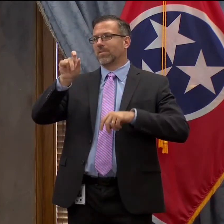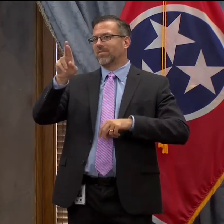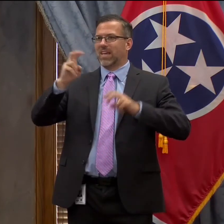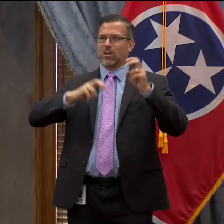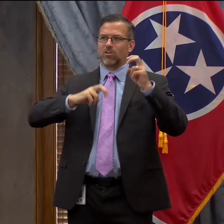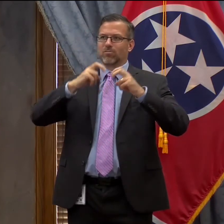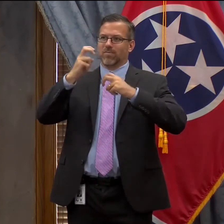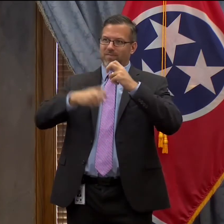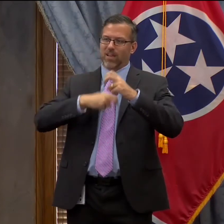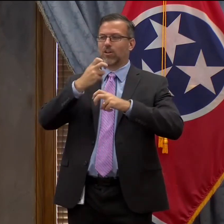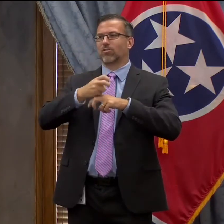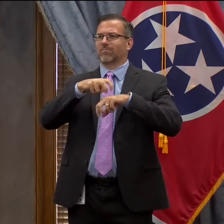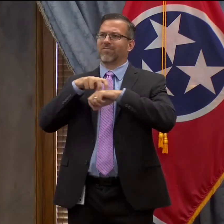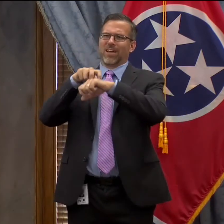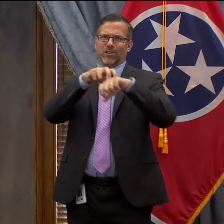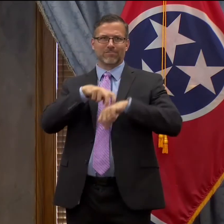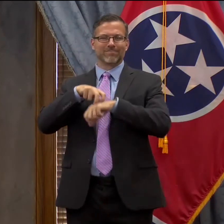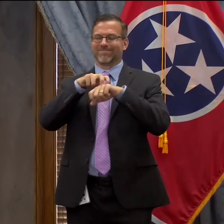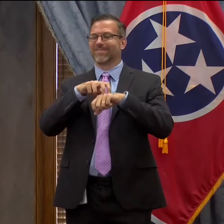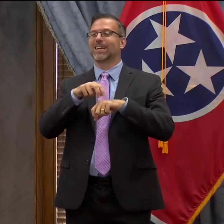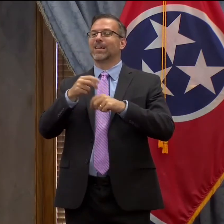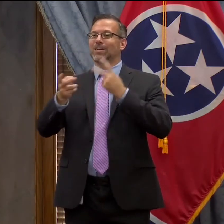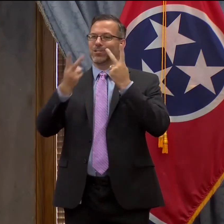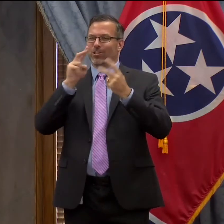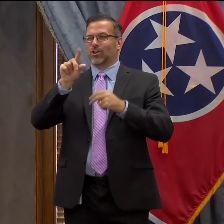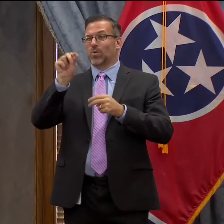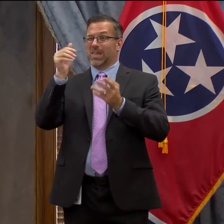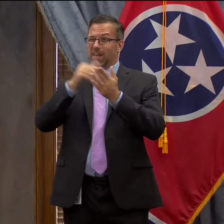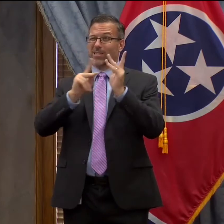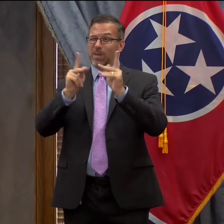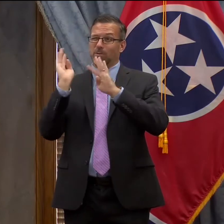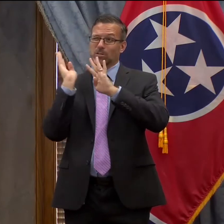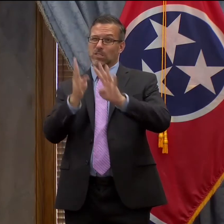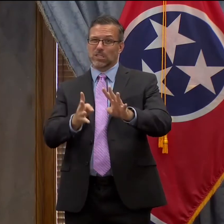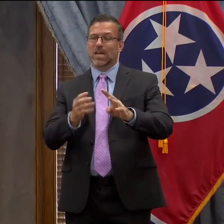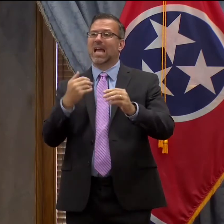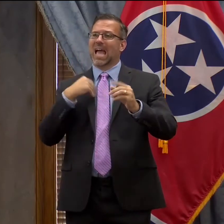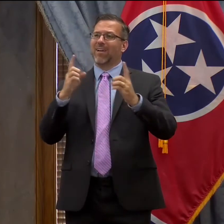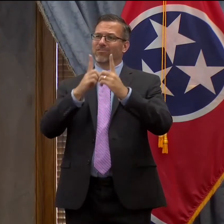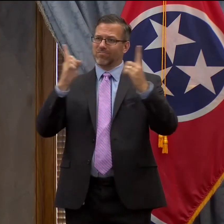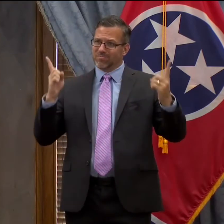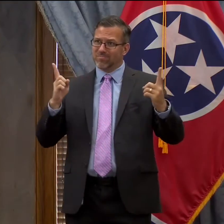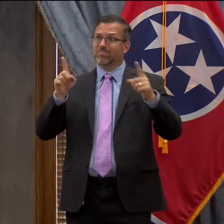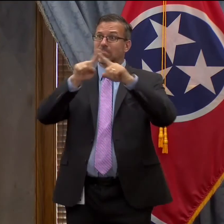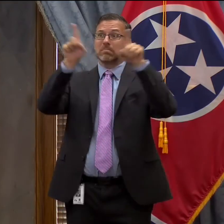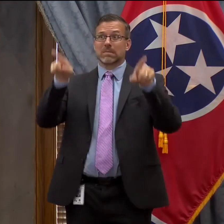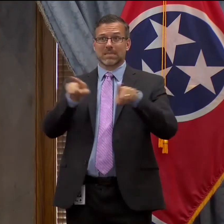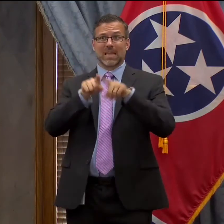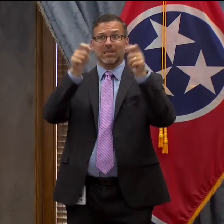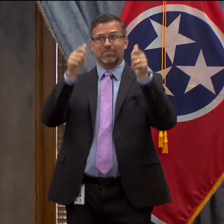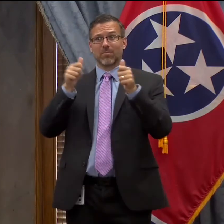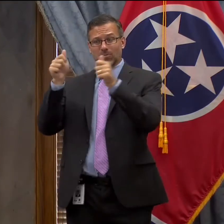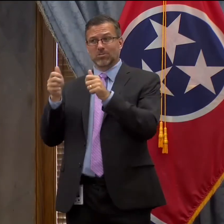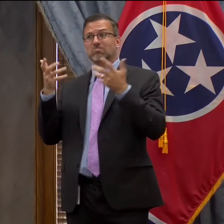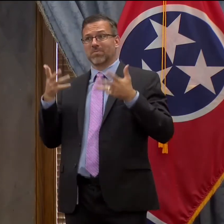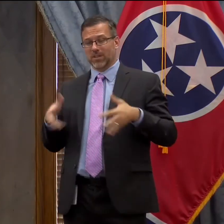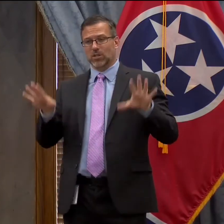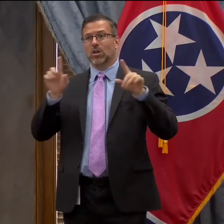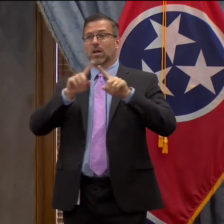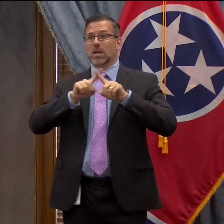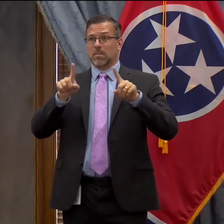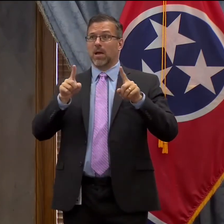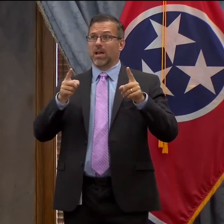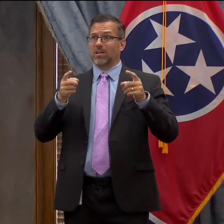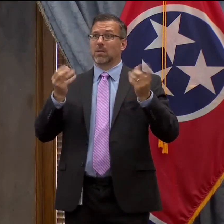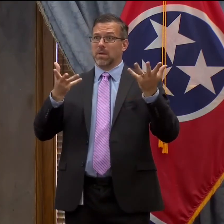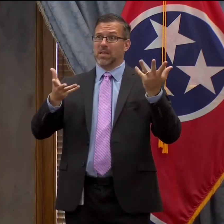were safety measures put in place, you know, social distancing signs, things like that. But as far as enforcement mechanisms, a lot of